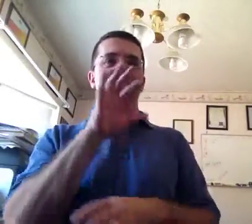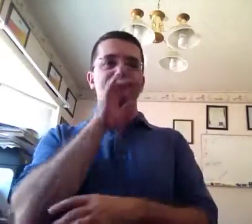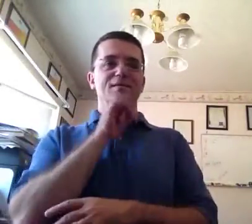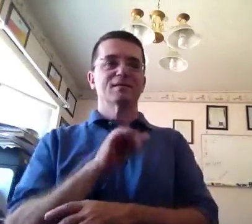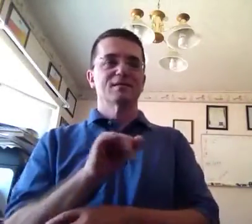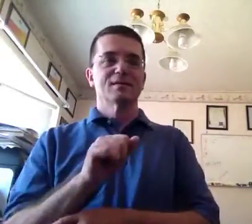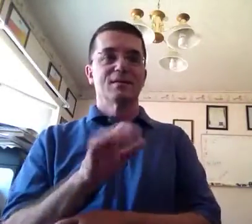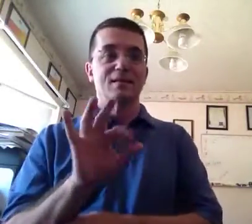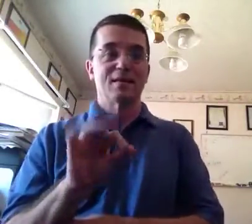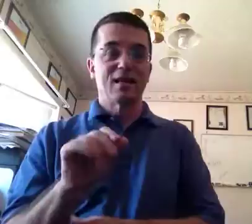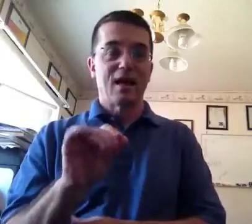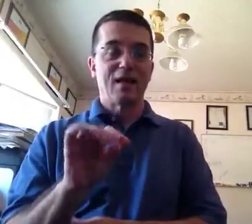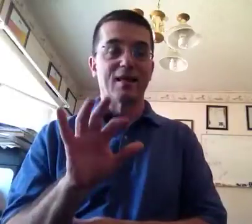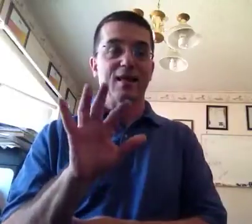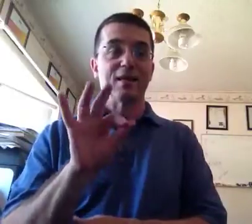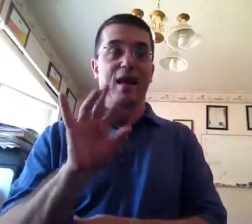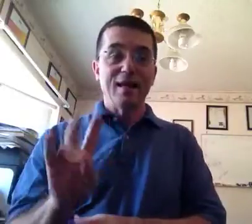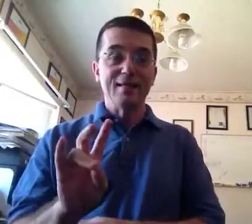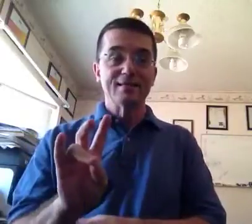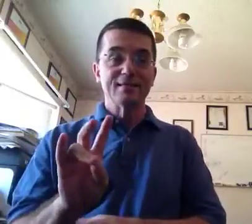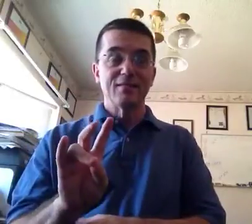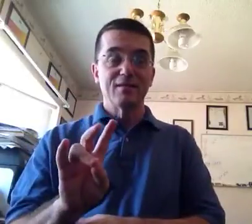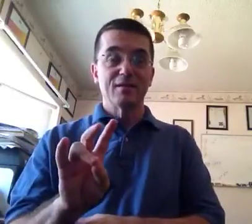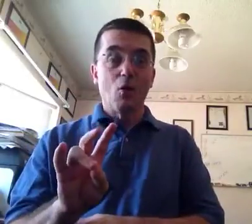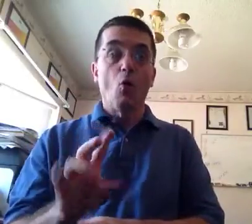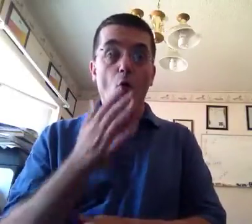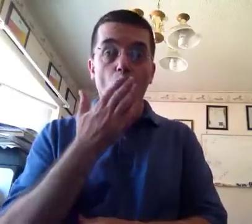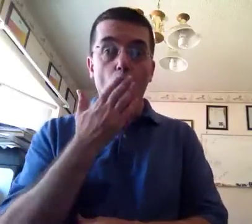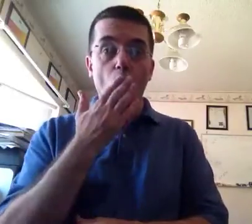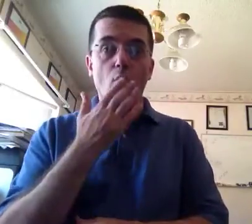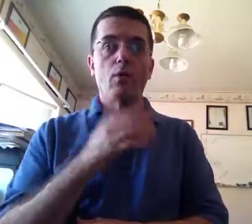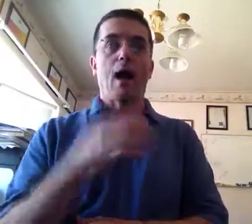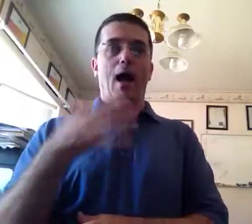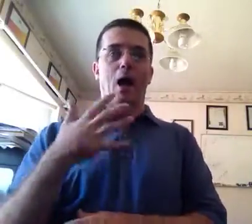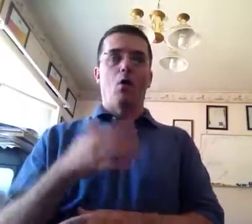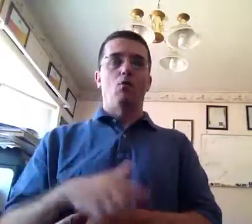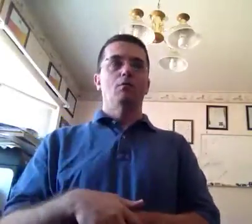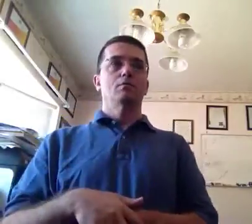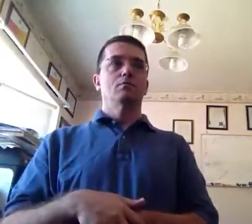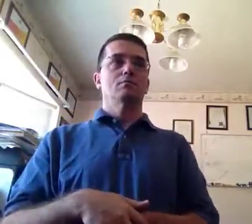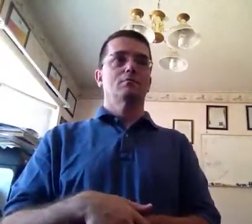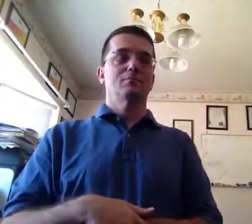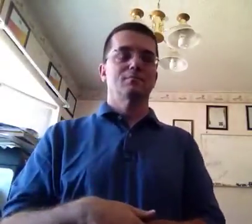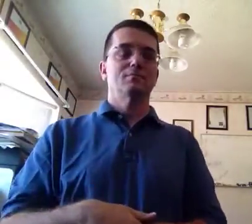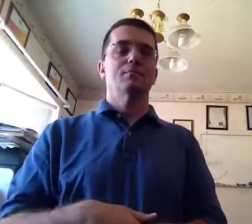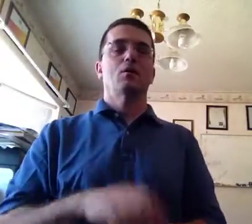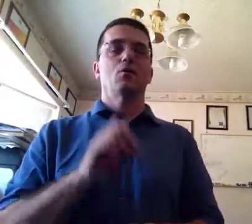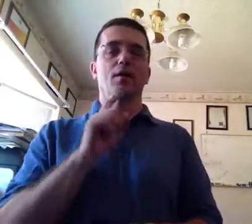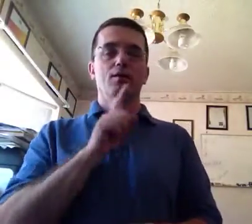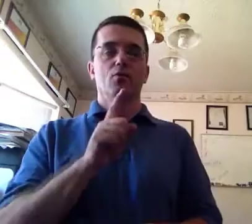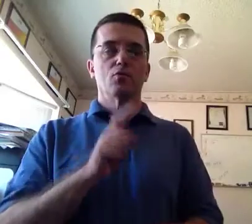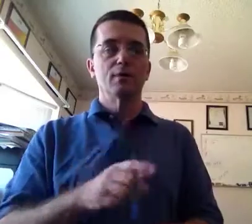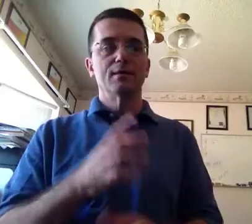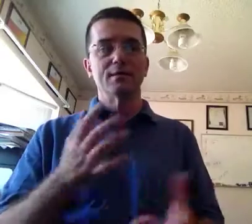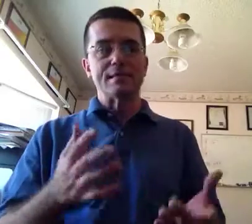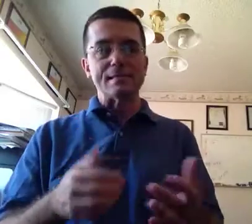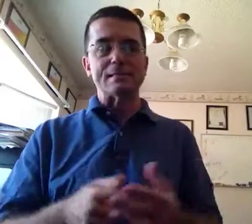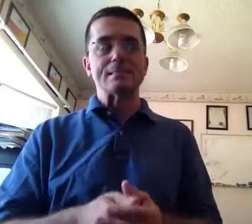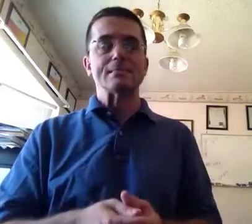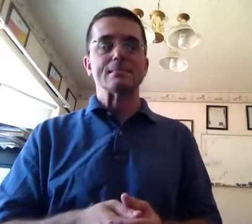he's 97. 97. I missed that. Okay. So really, is there a